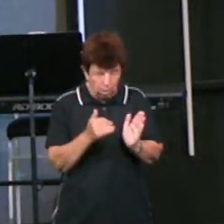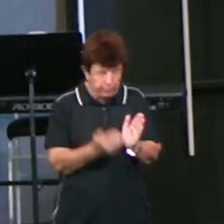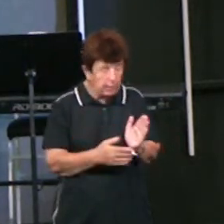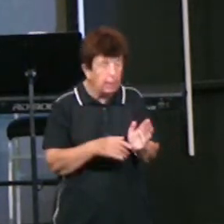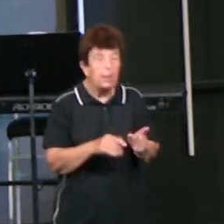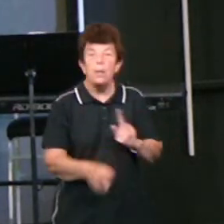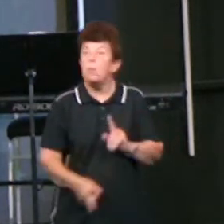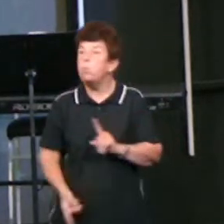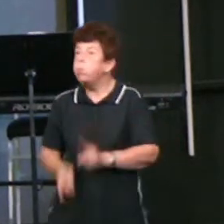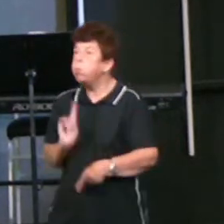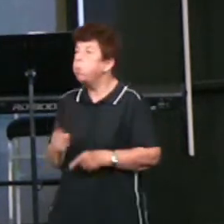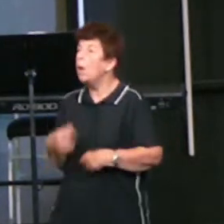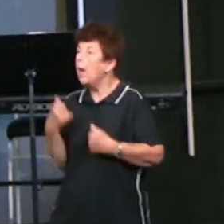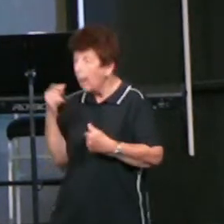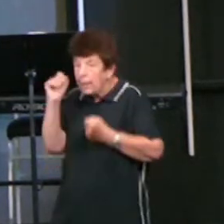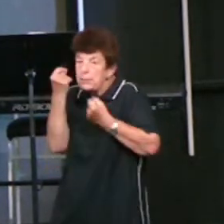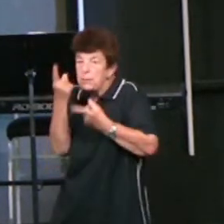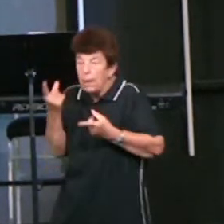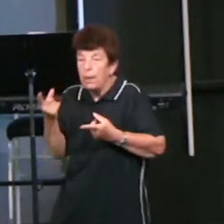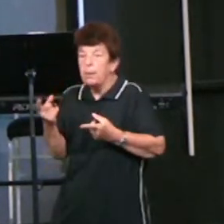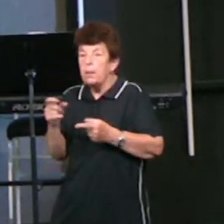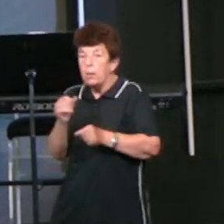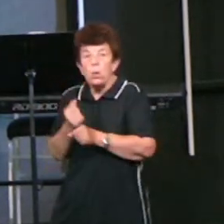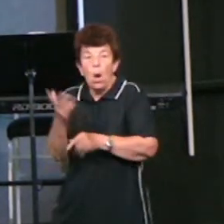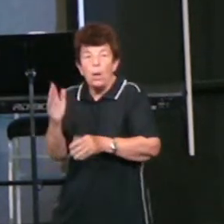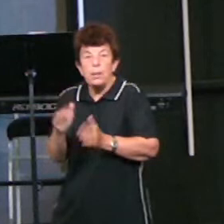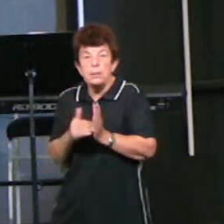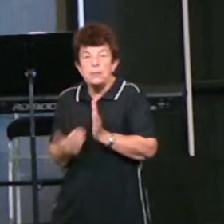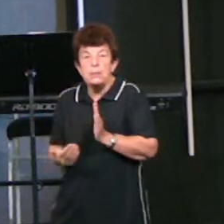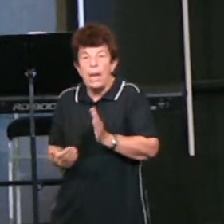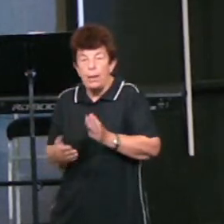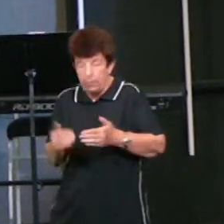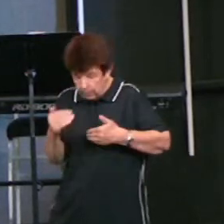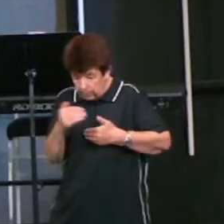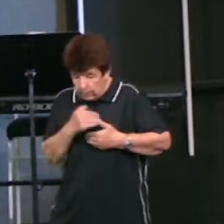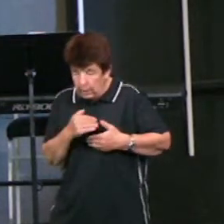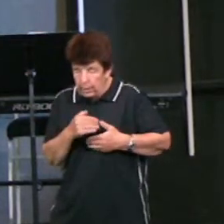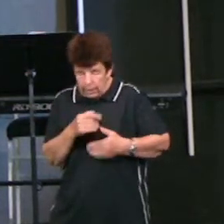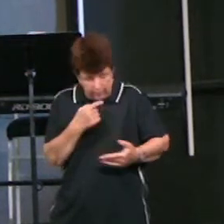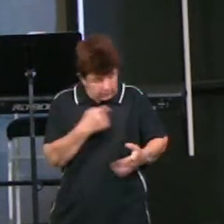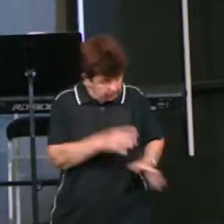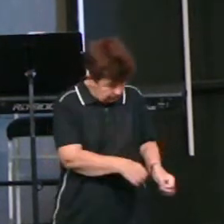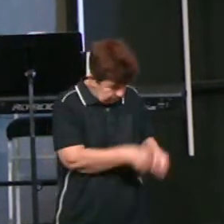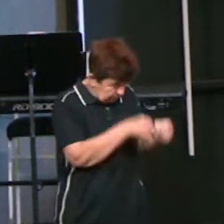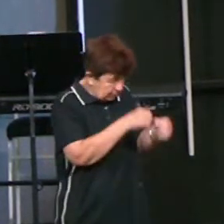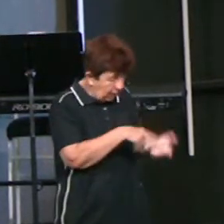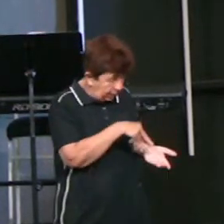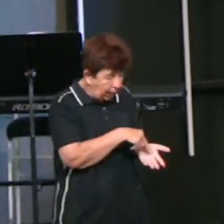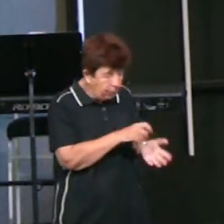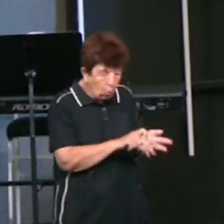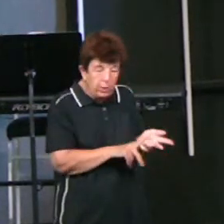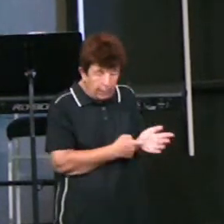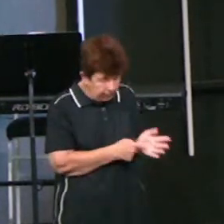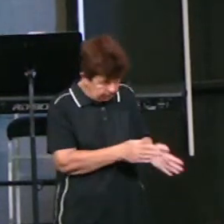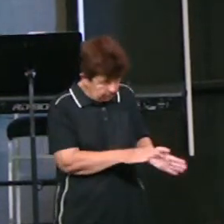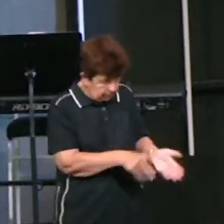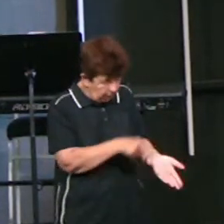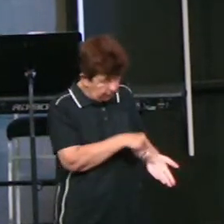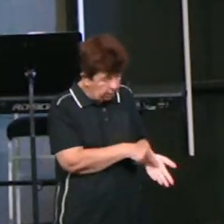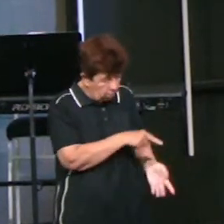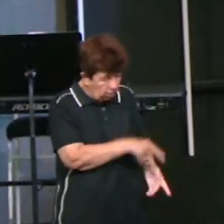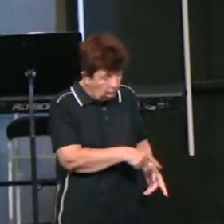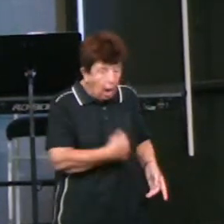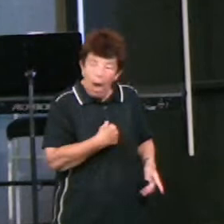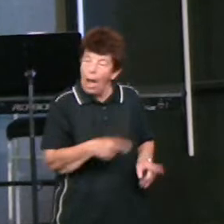grasp this idea that God is laying on his heart. He pulls Cornelius up, recognizing his own sin, and